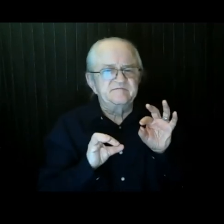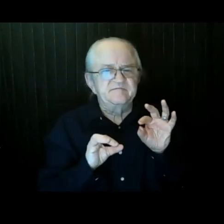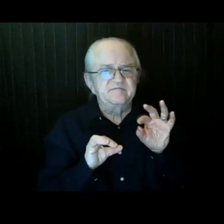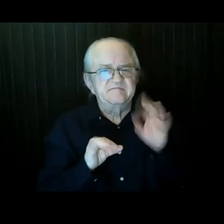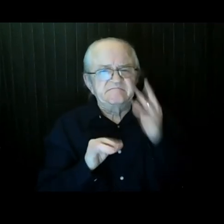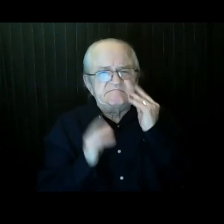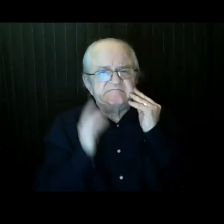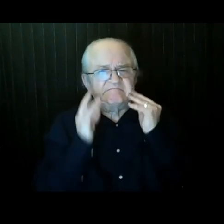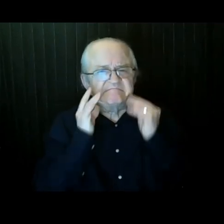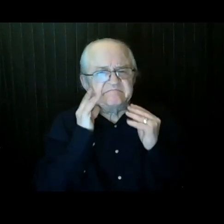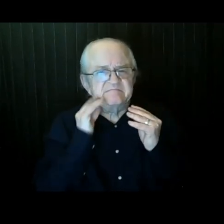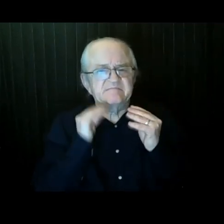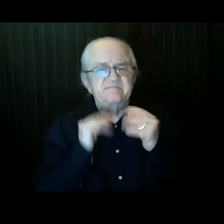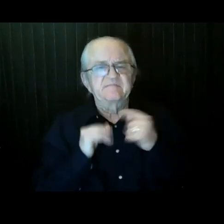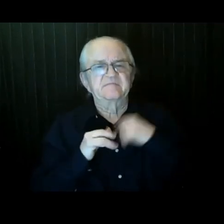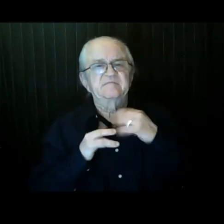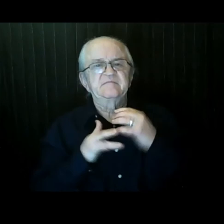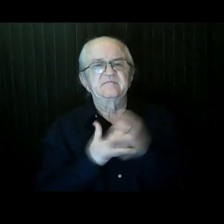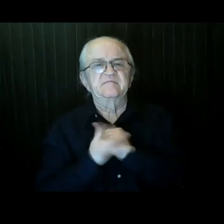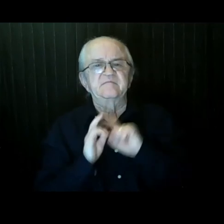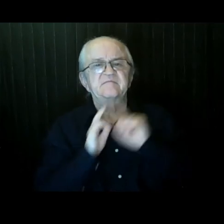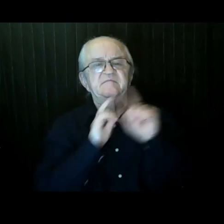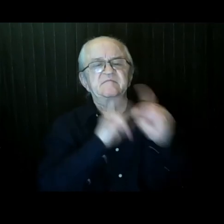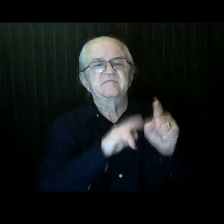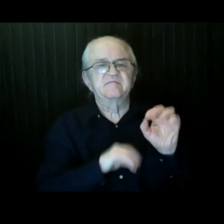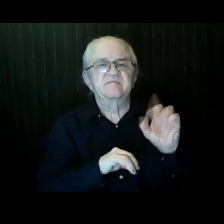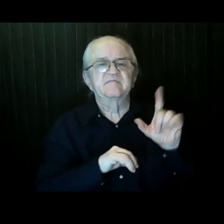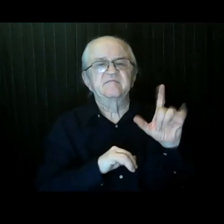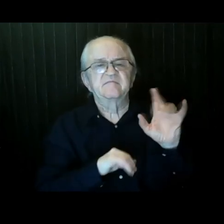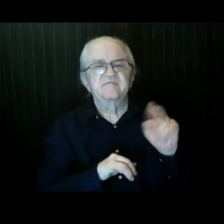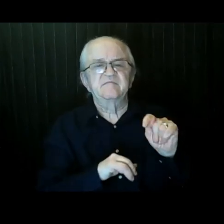So I had a chance to go up to Flint, Michigan. I'd never been to Michigan before. And so